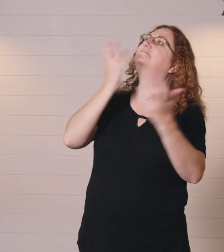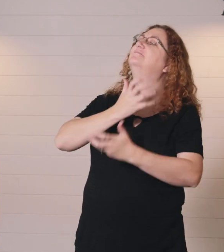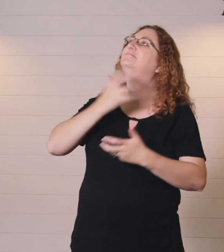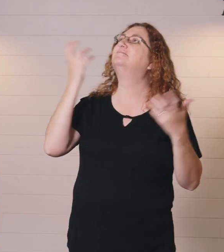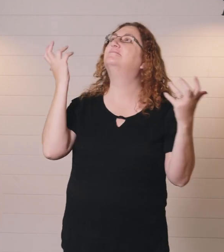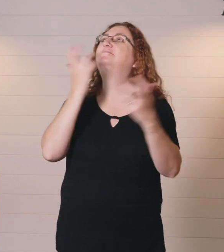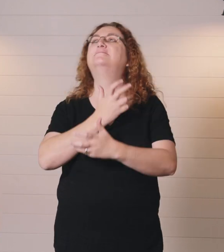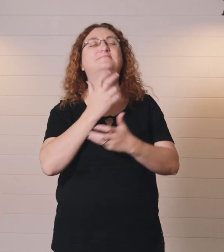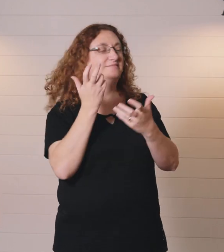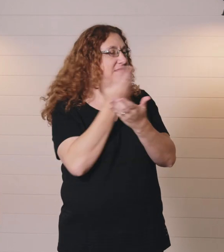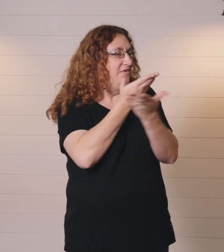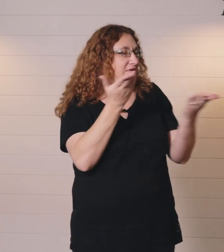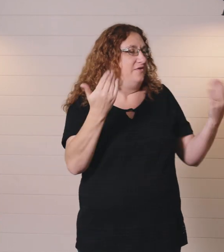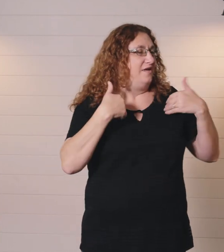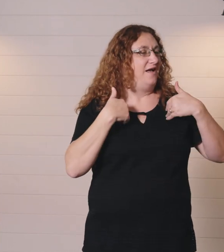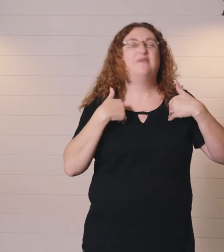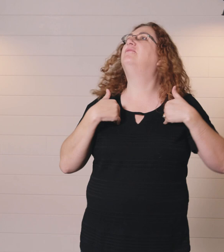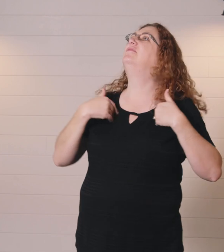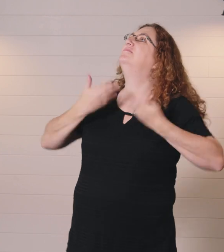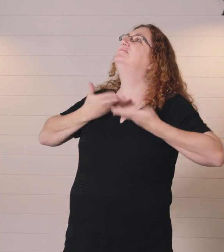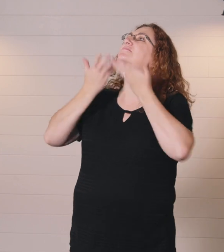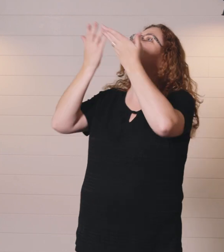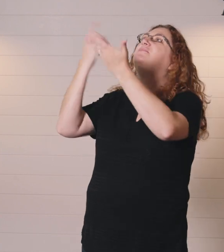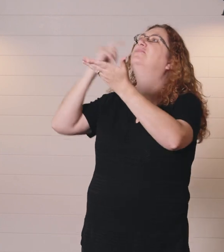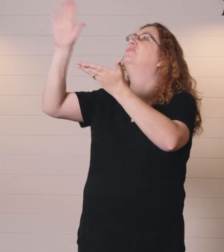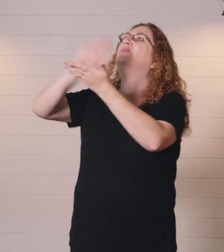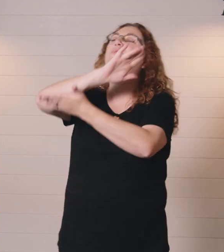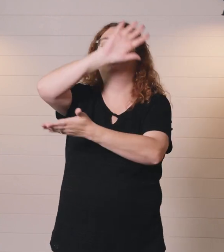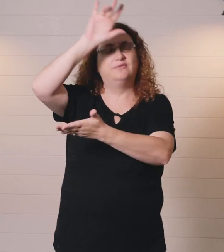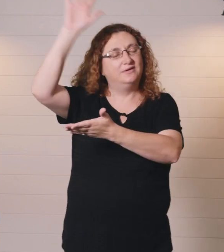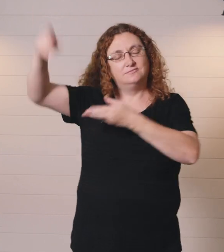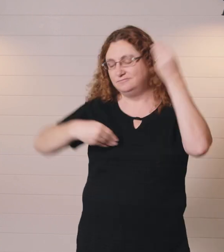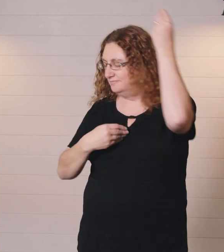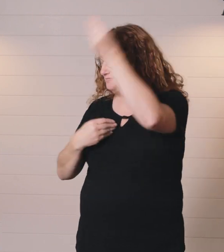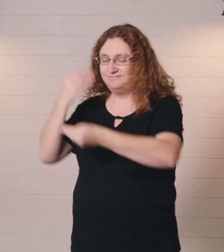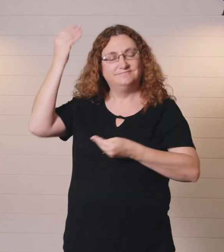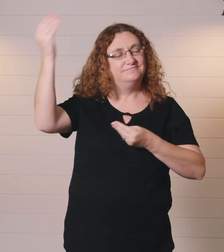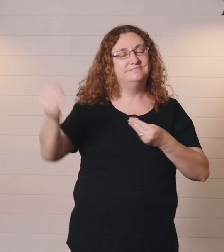For your glory.